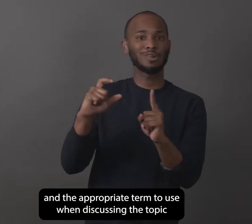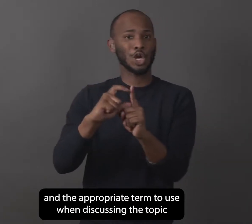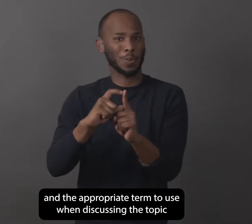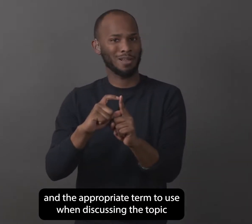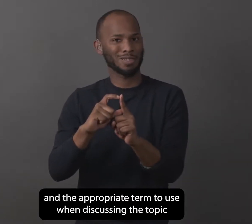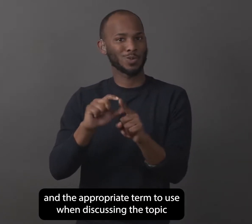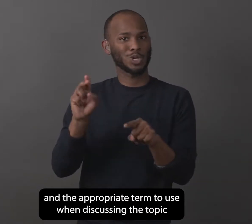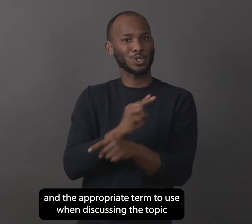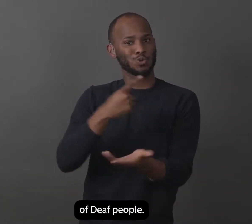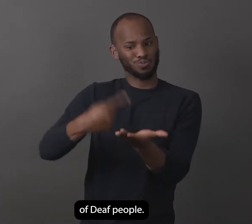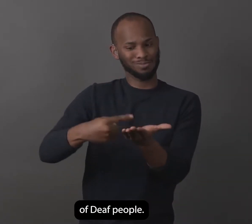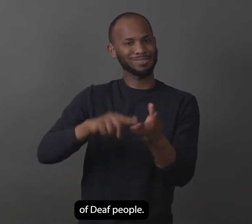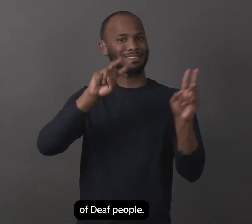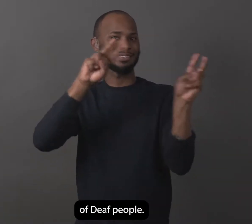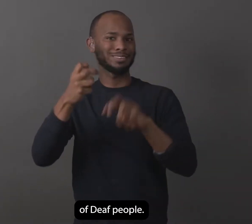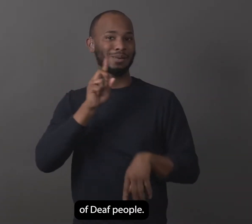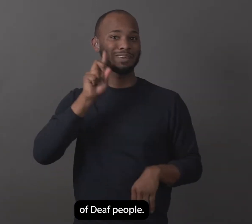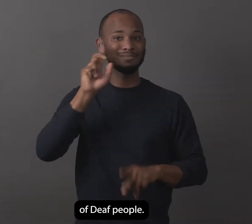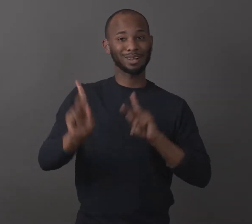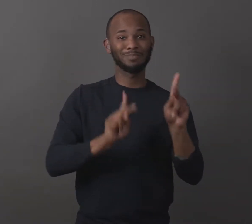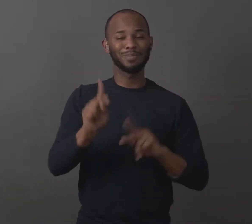when discussing the topic of deaf people.